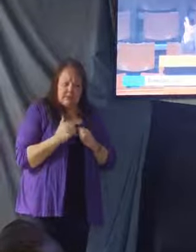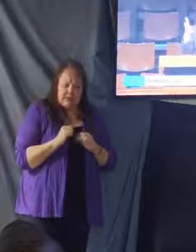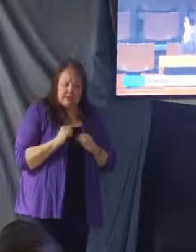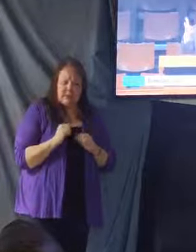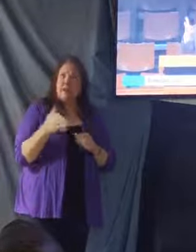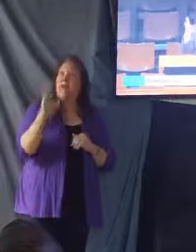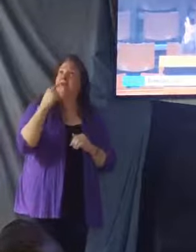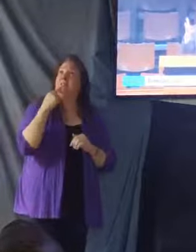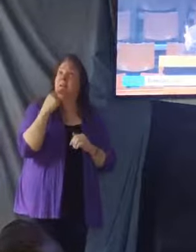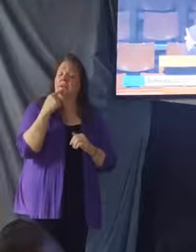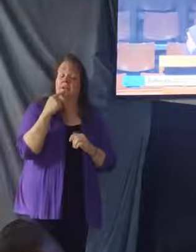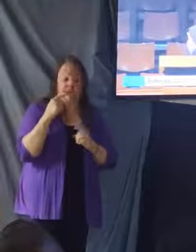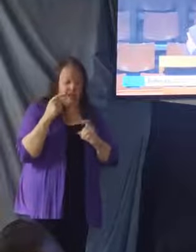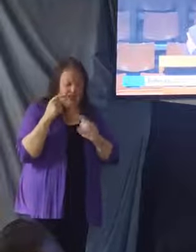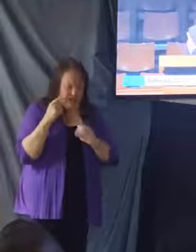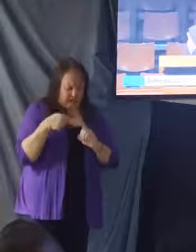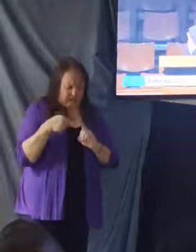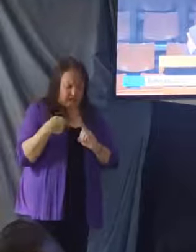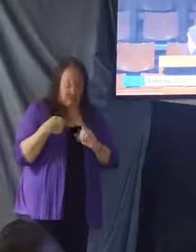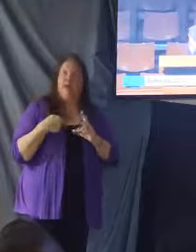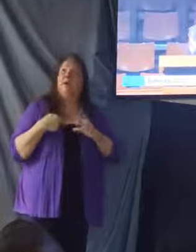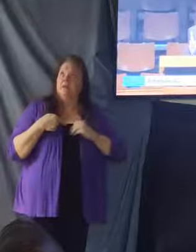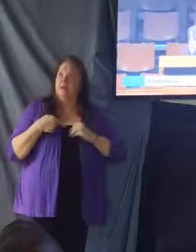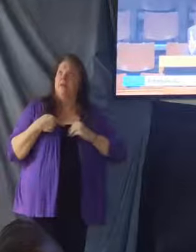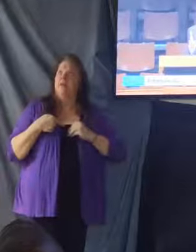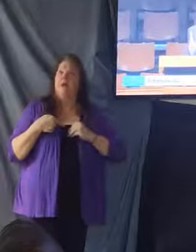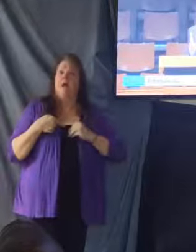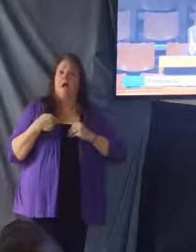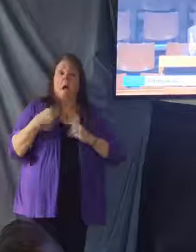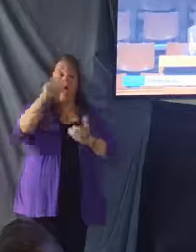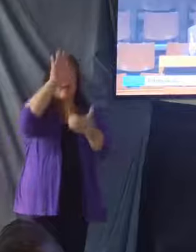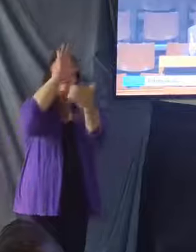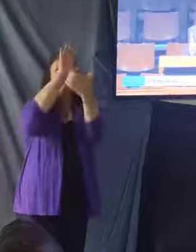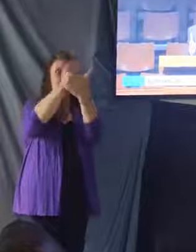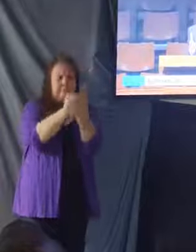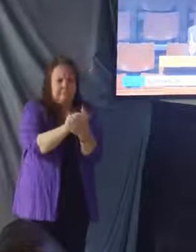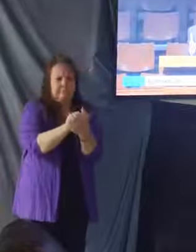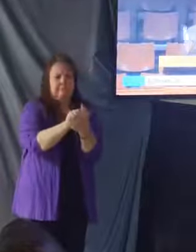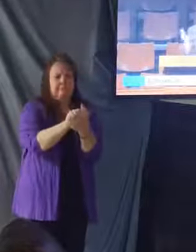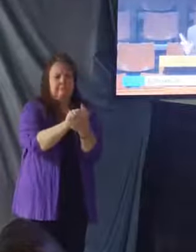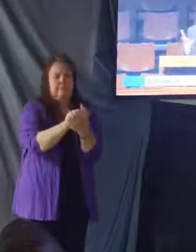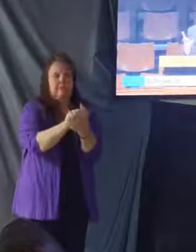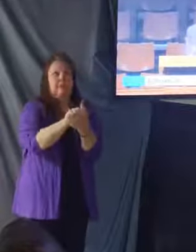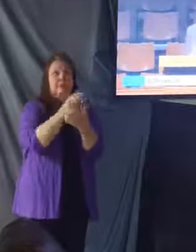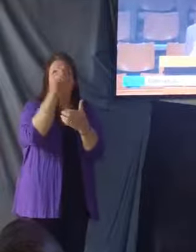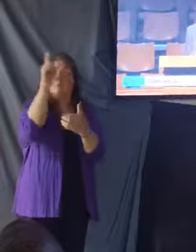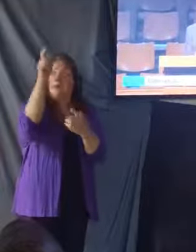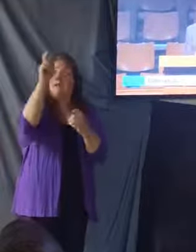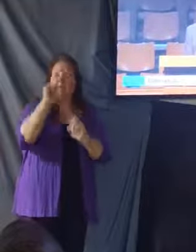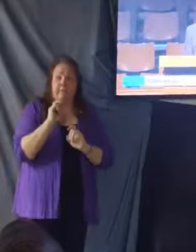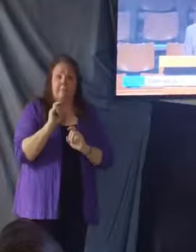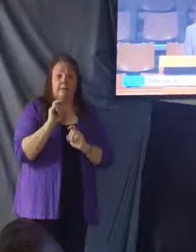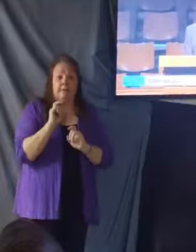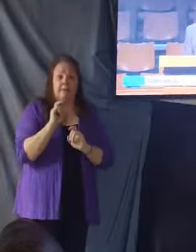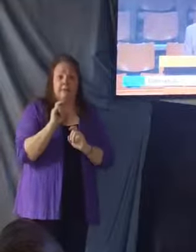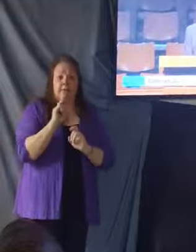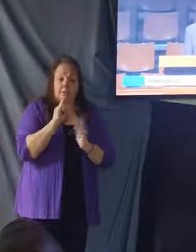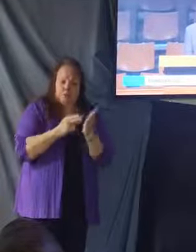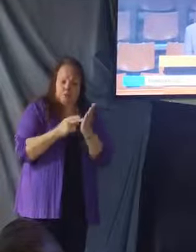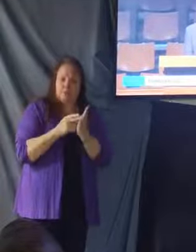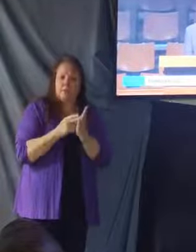here's a gift. And I received it by believing what he was giving me was